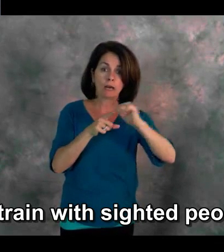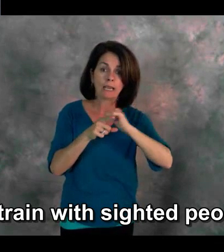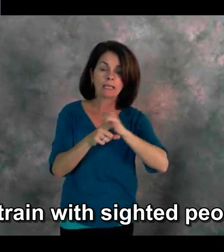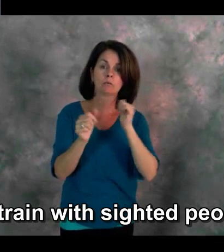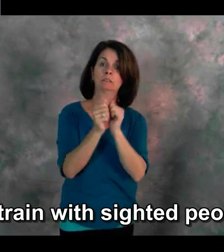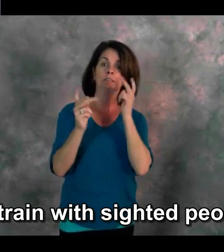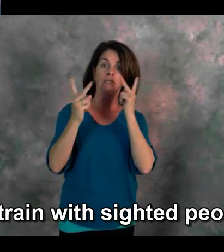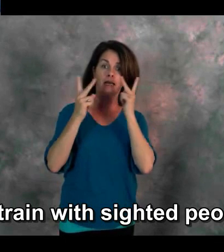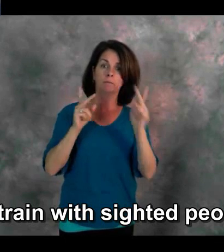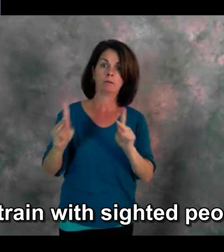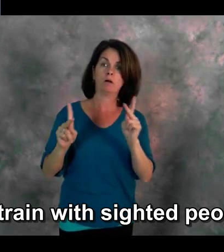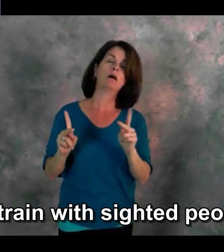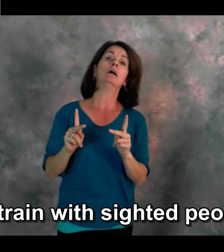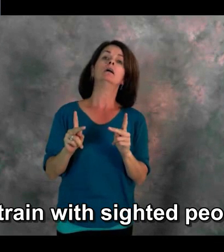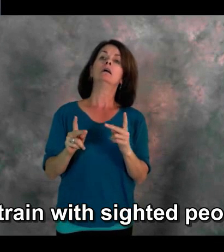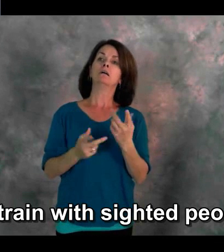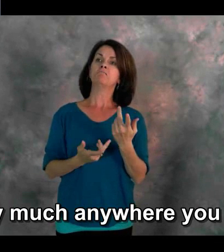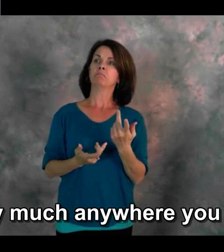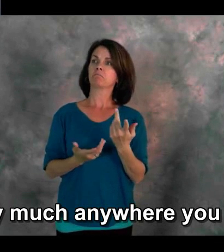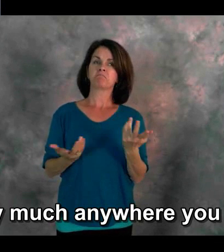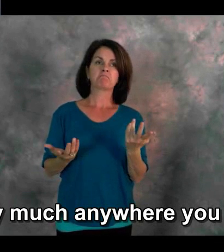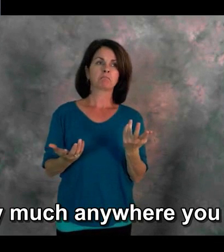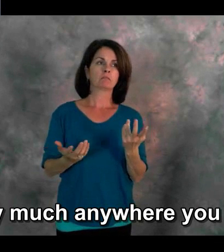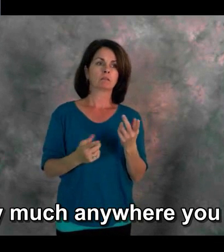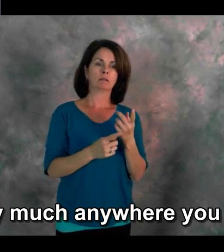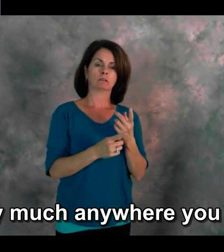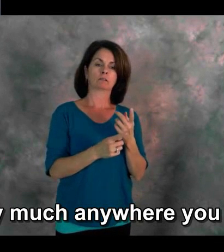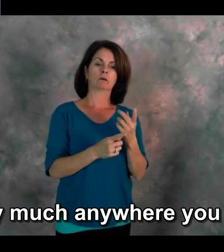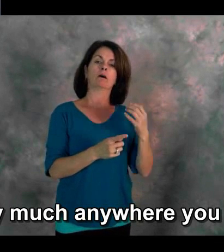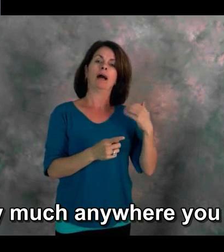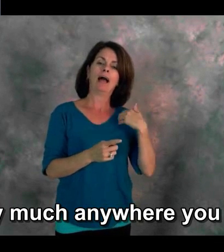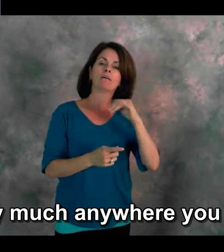They can train with sighted people. And there are